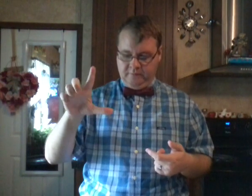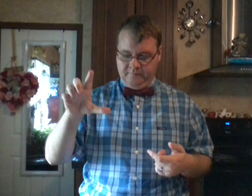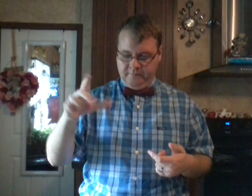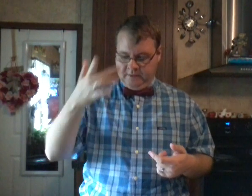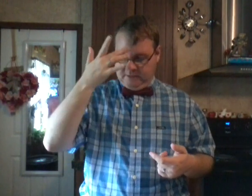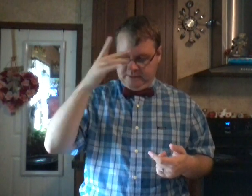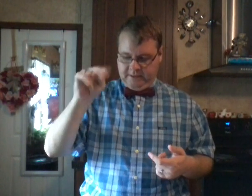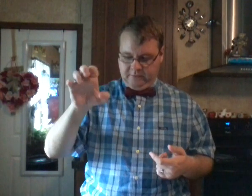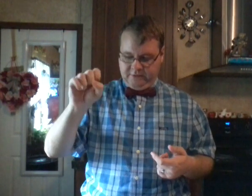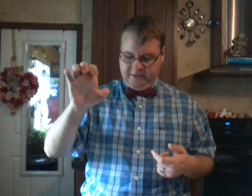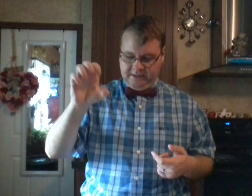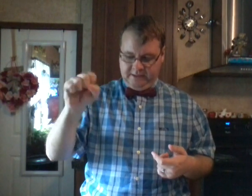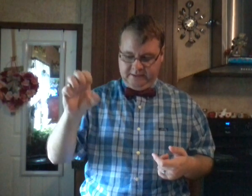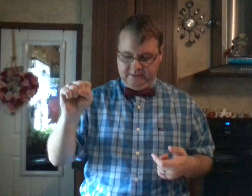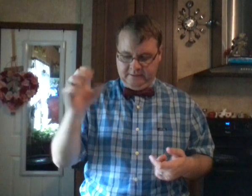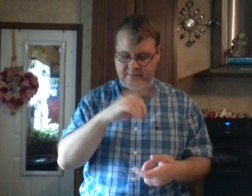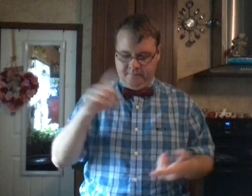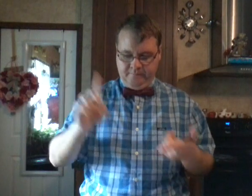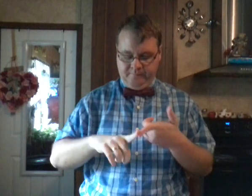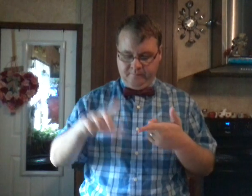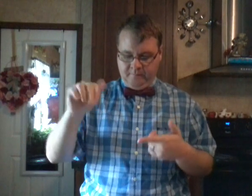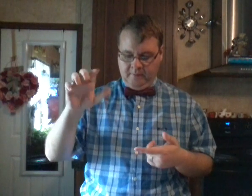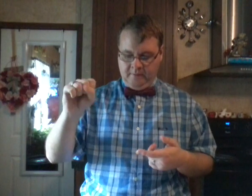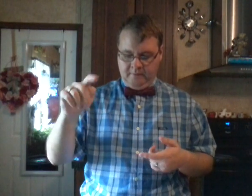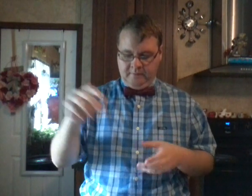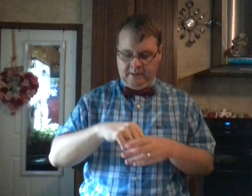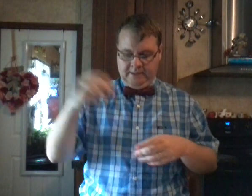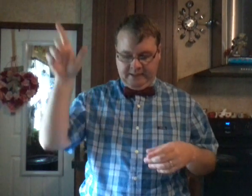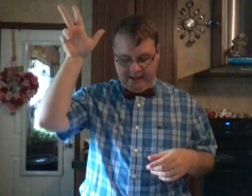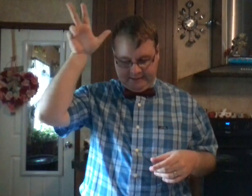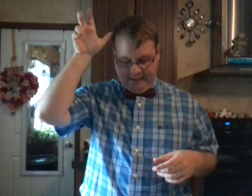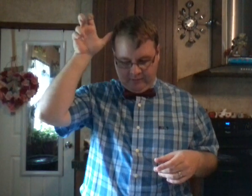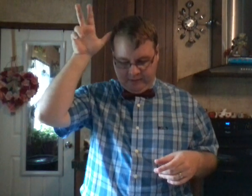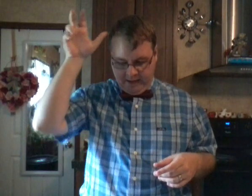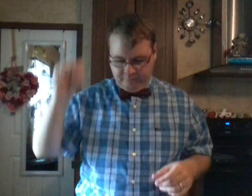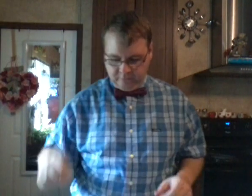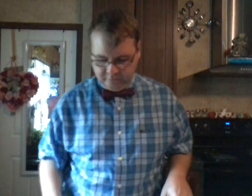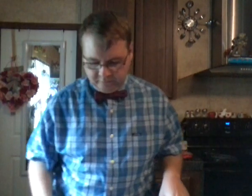to heal sicknesses and to cast out devils.